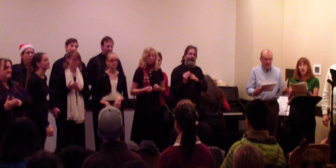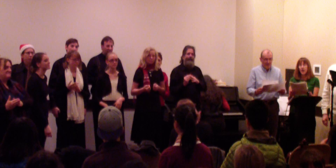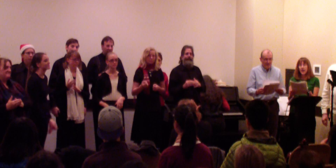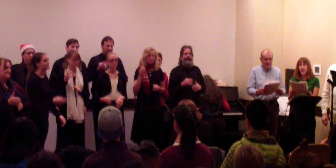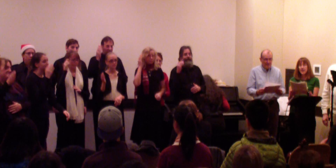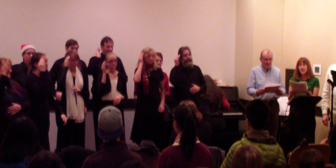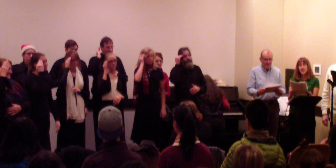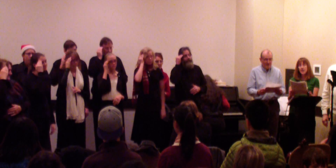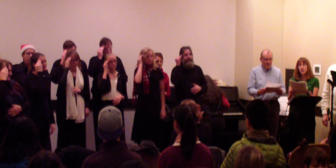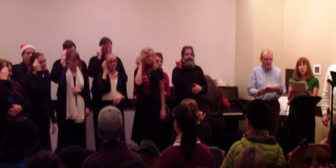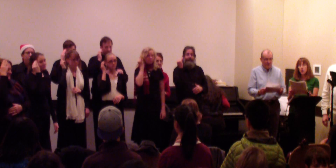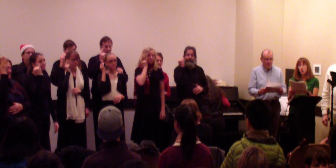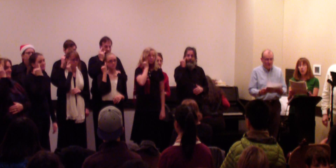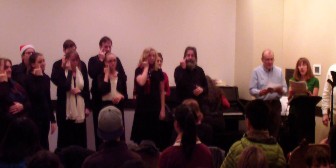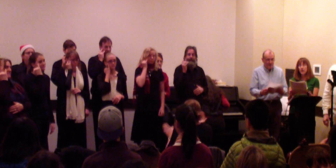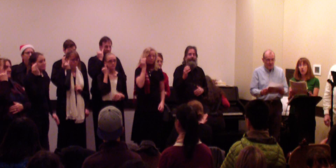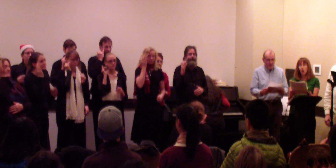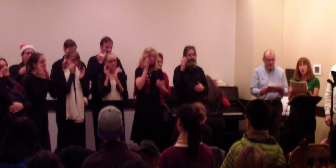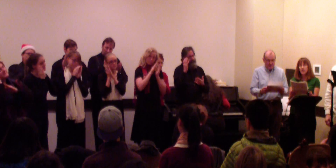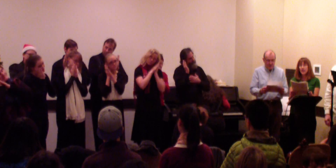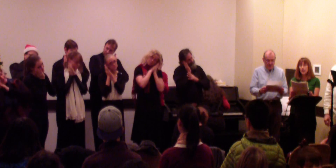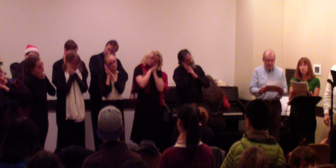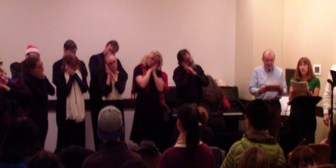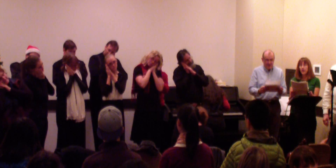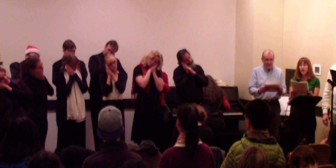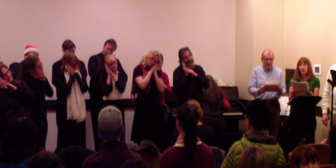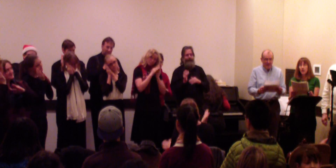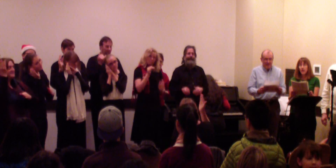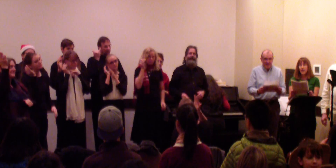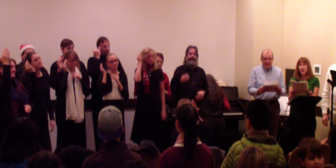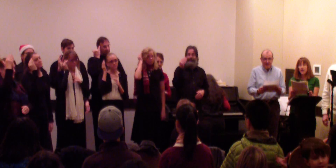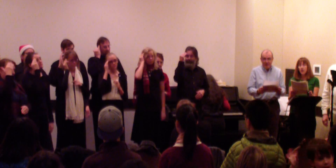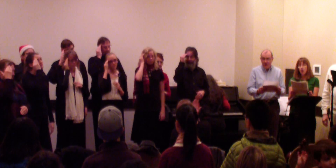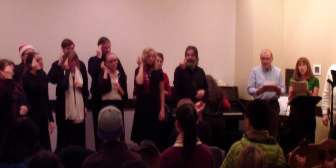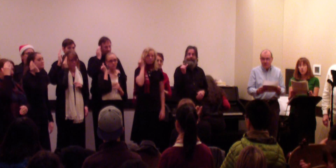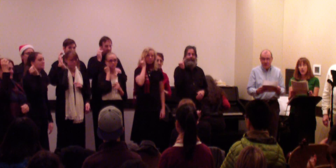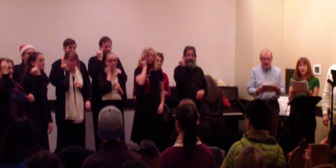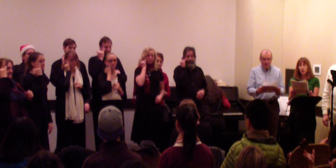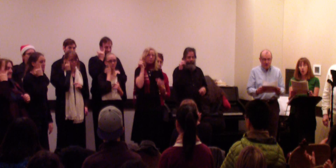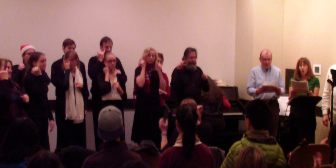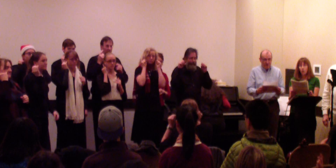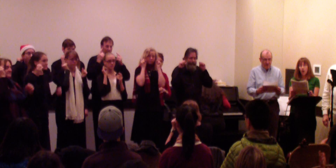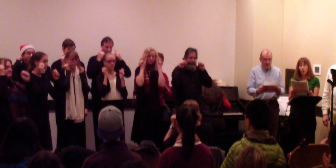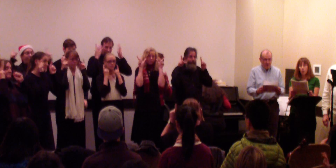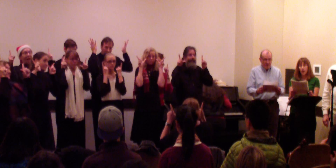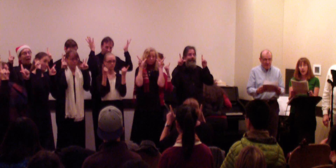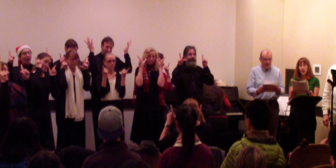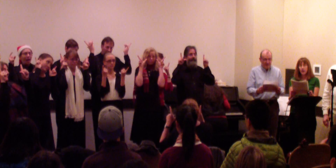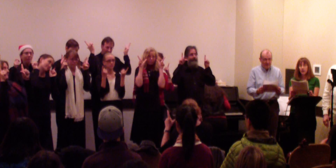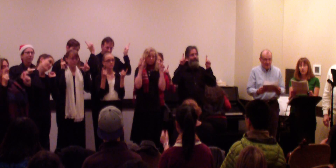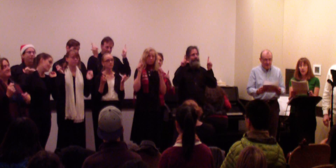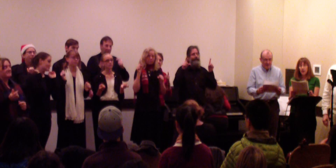town. He sees you when you're sleeping. He knows when you're awake.